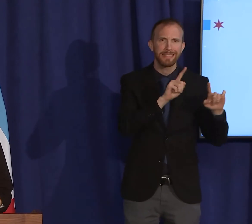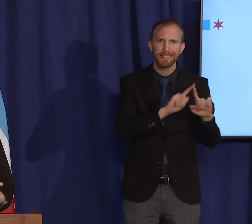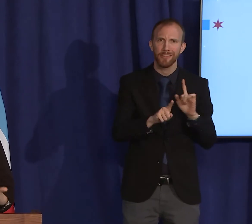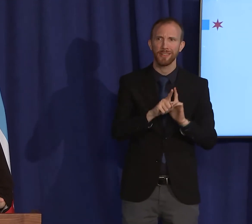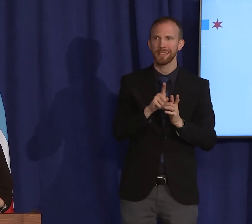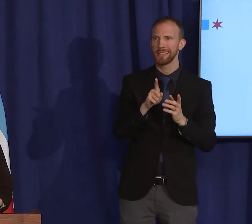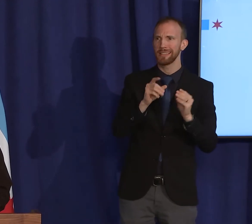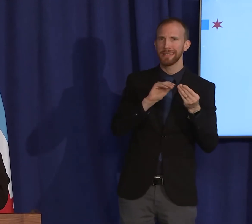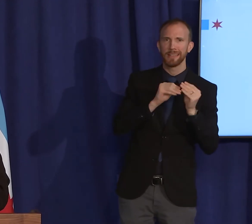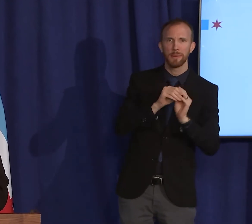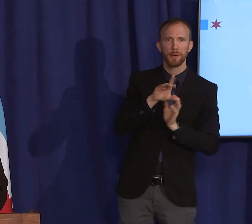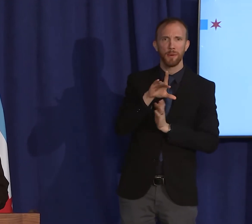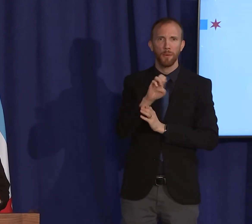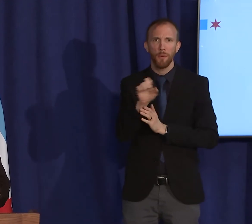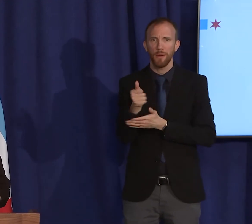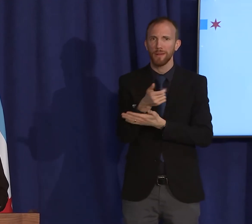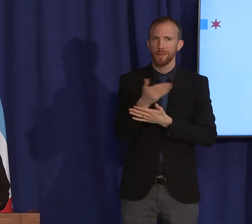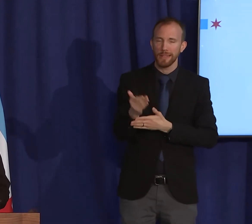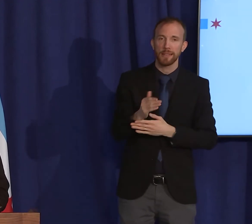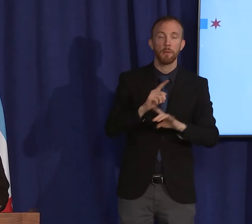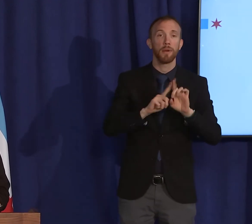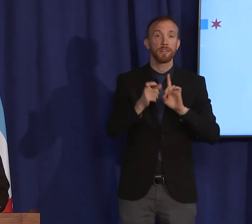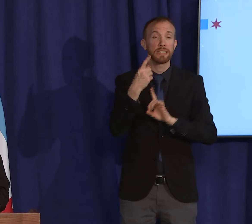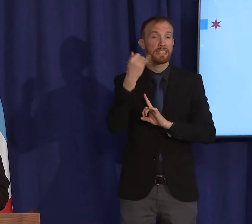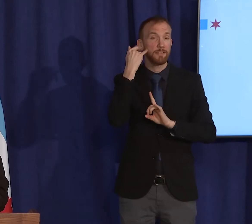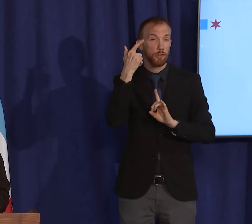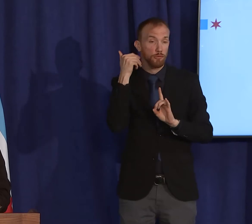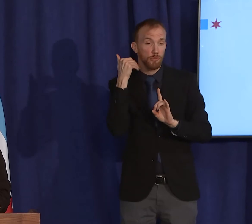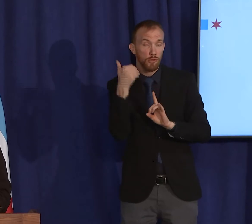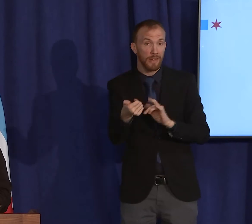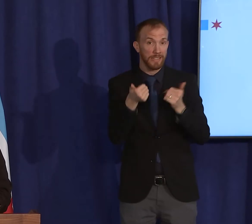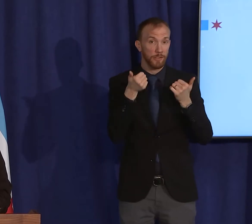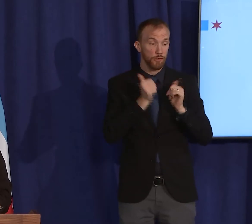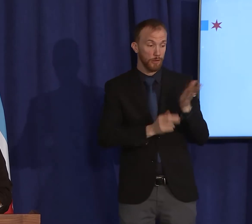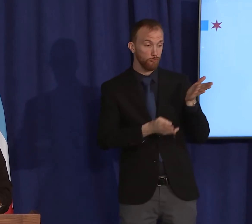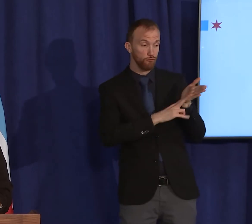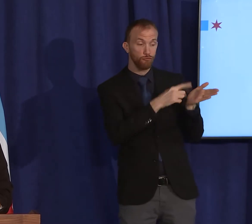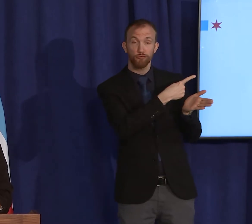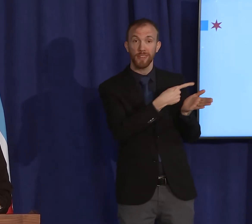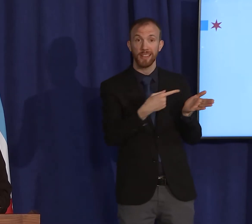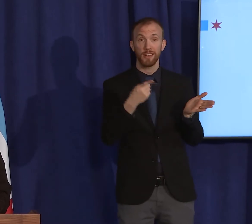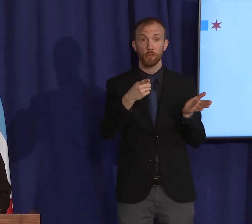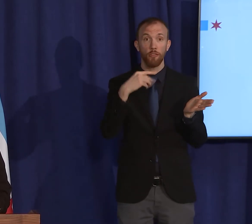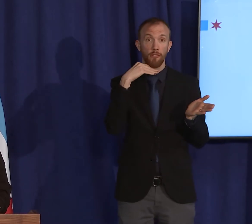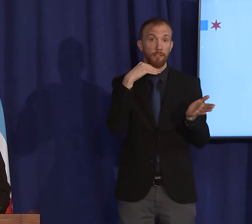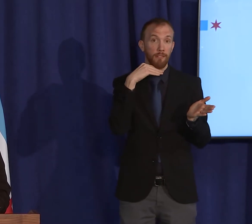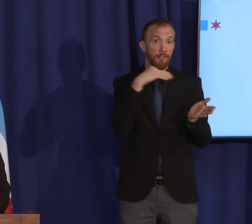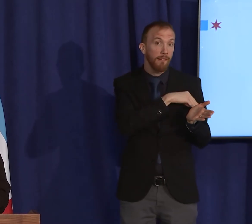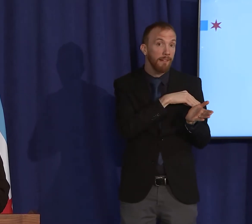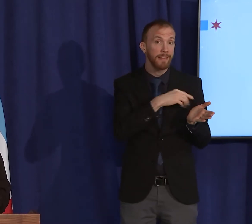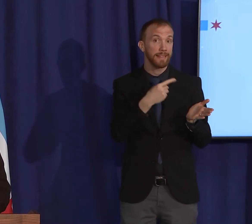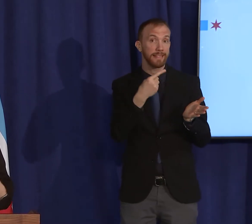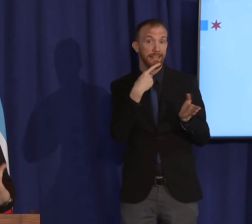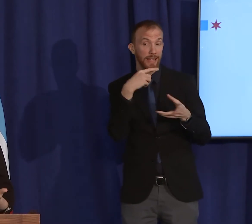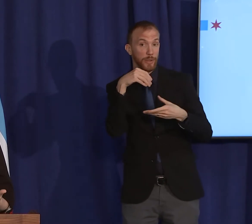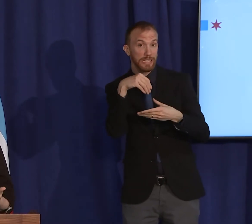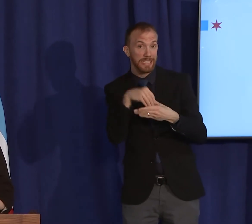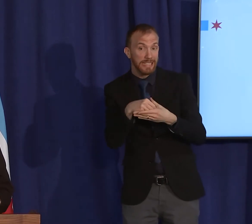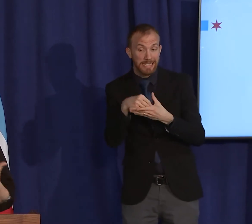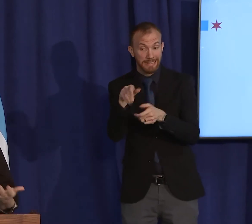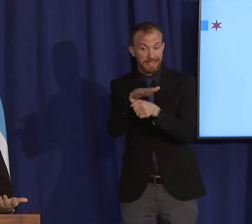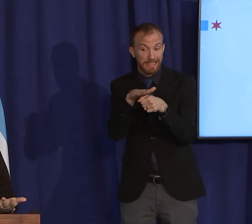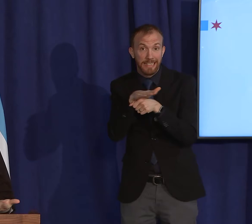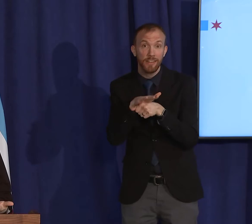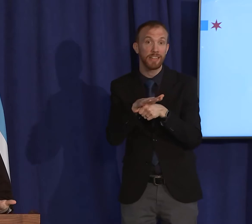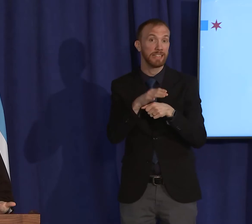And let me just be really clear that if you try to sign up and attest that you live in a certain zip code or are supposed to be on a list and you're